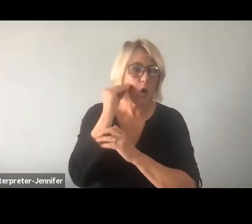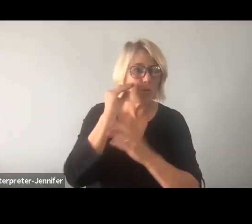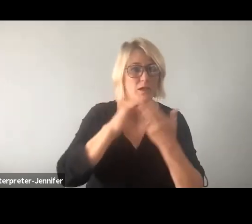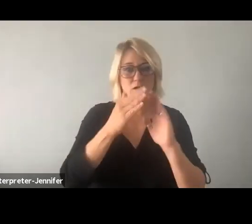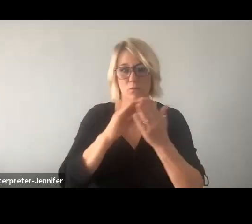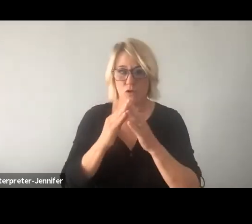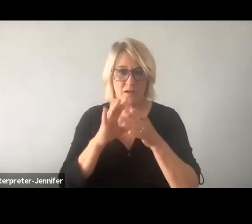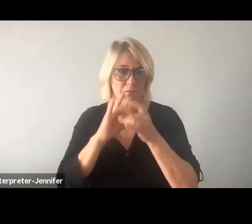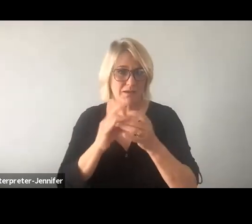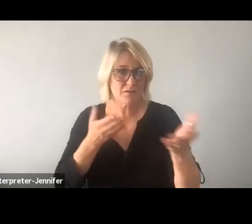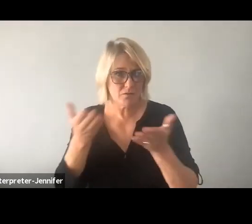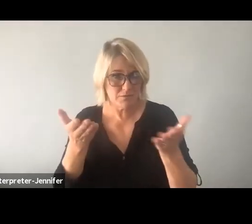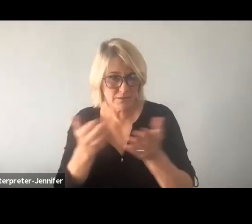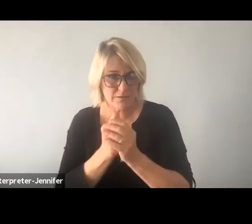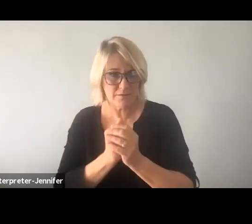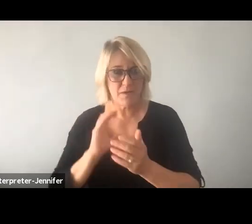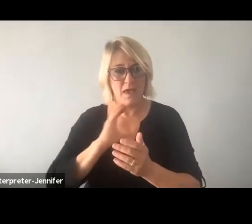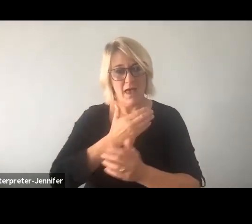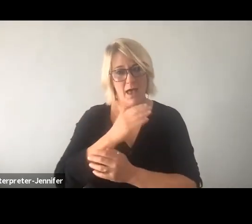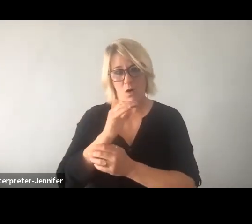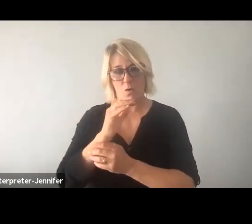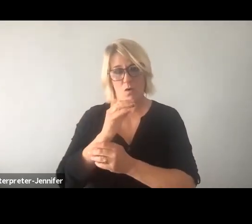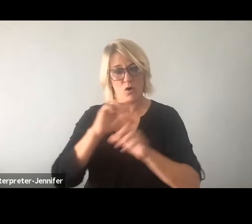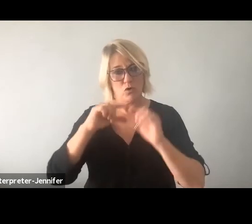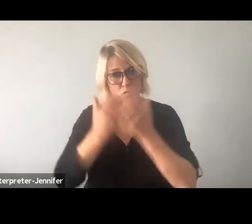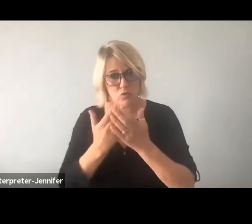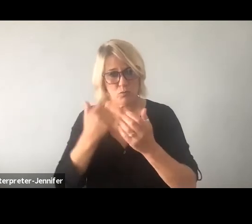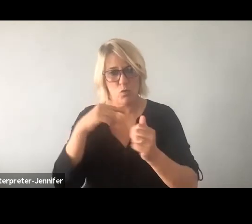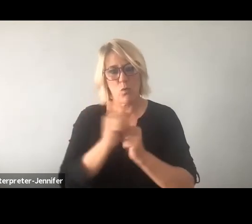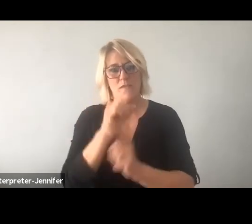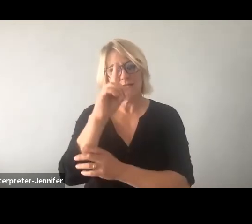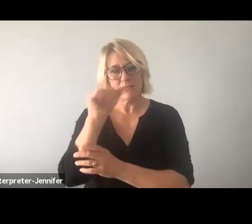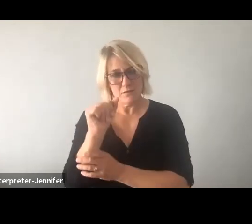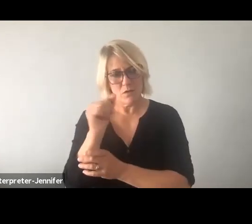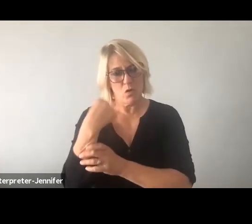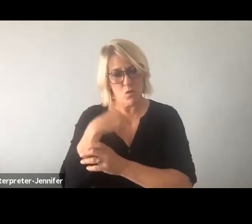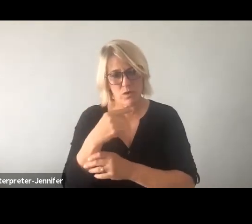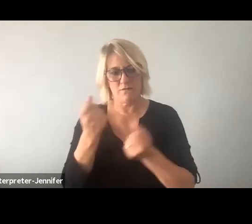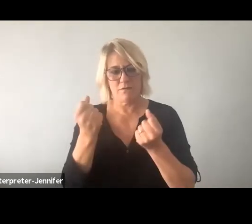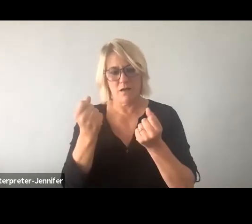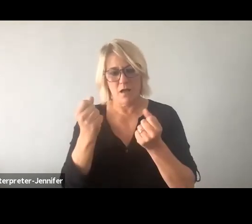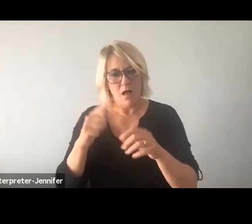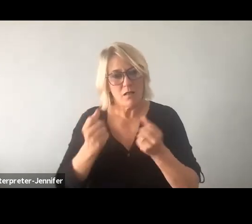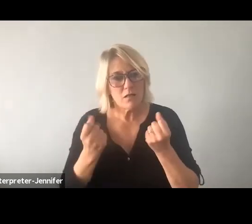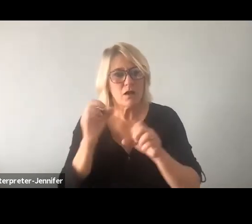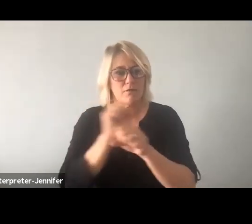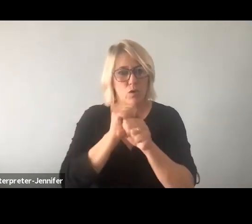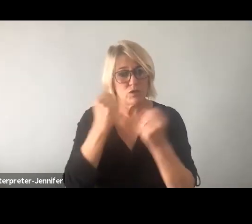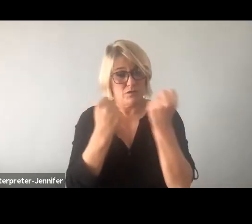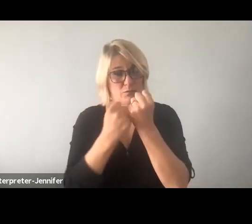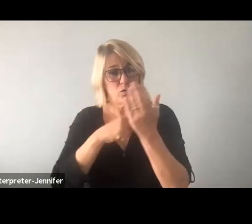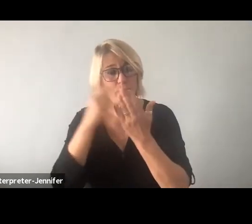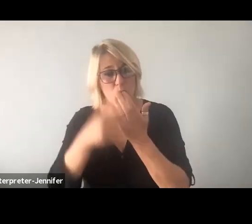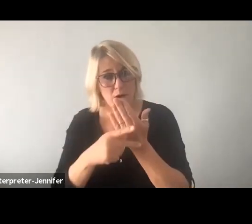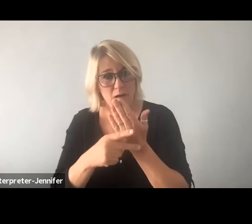services. In our administration on disabilities, we have done long-standing work to support programs in